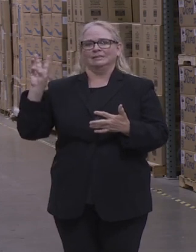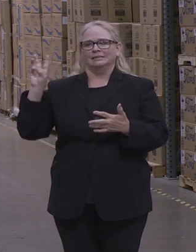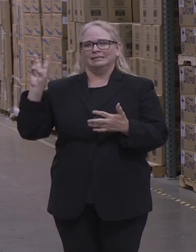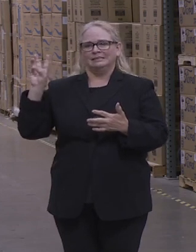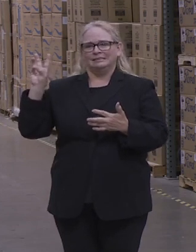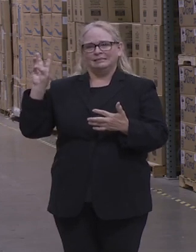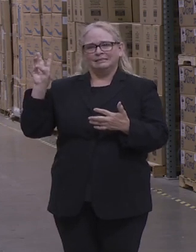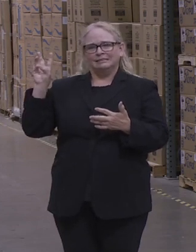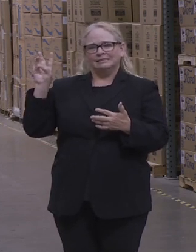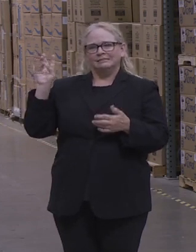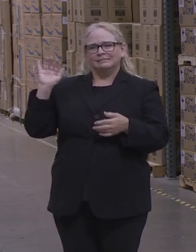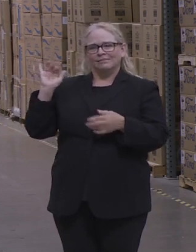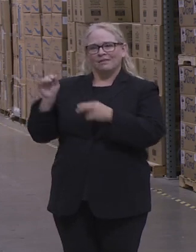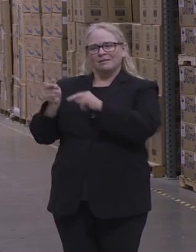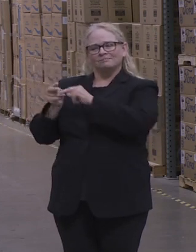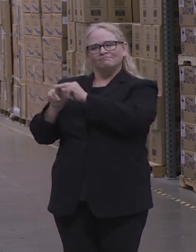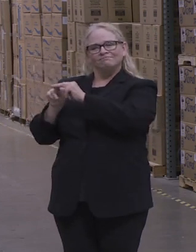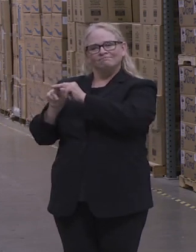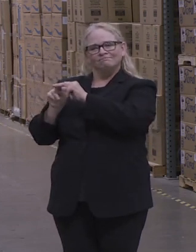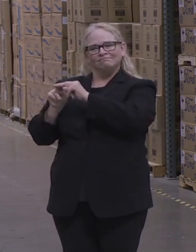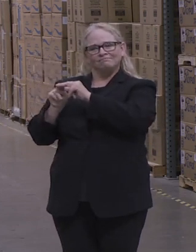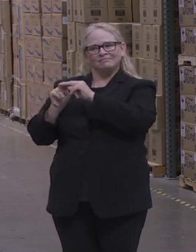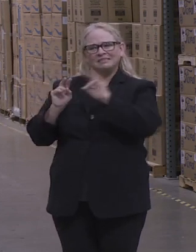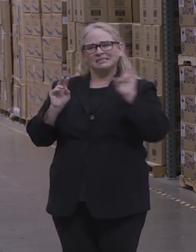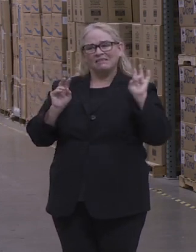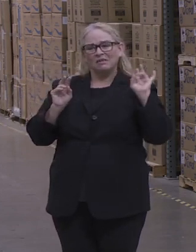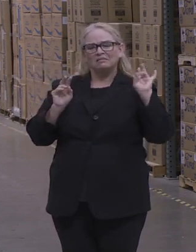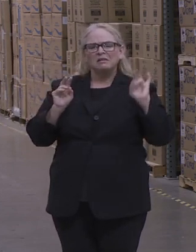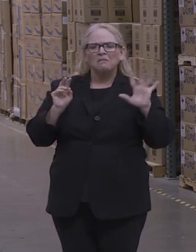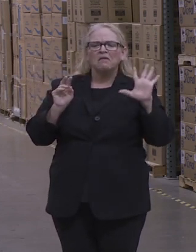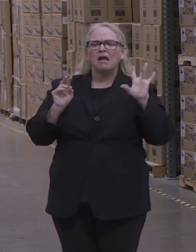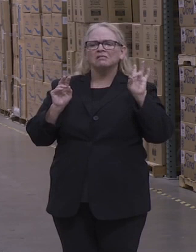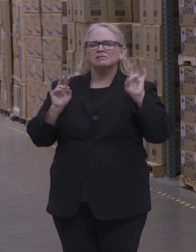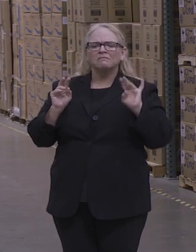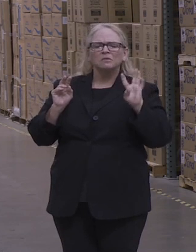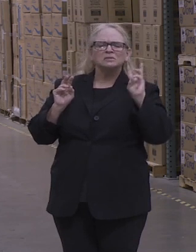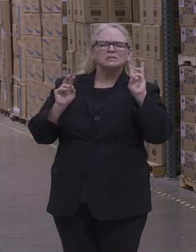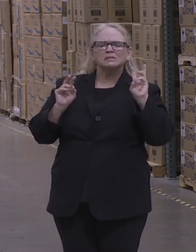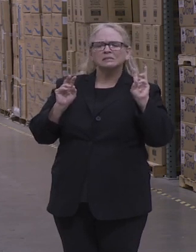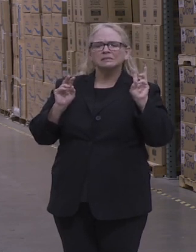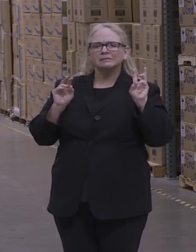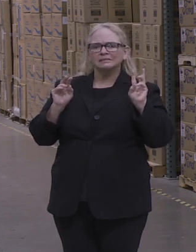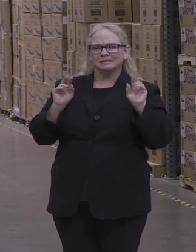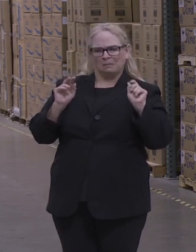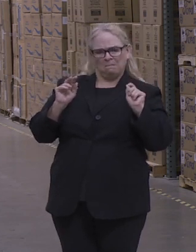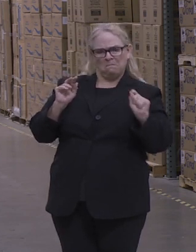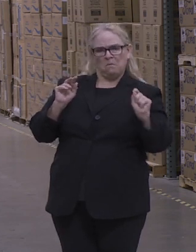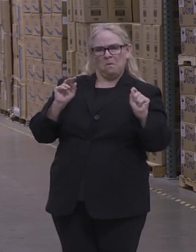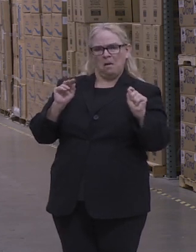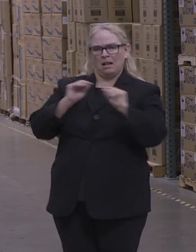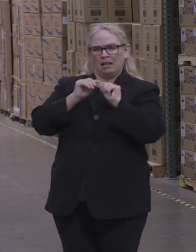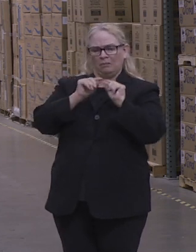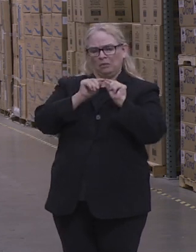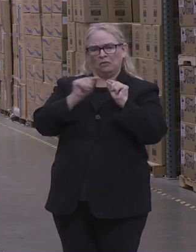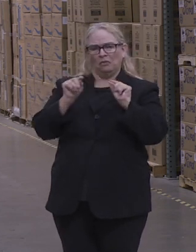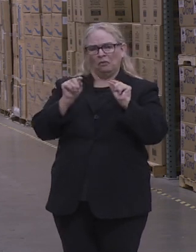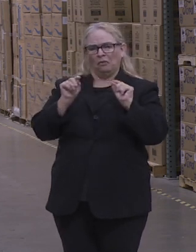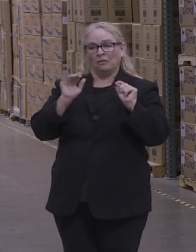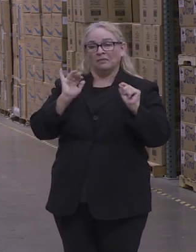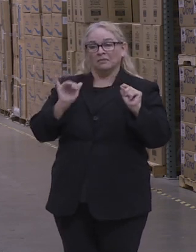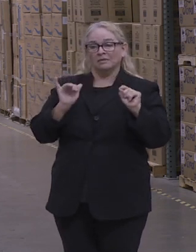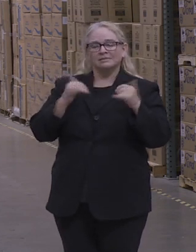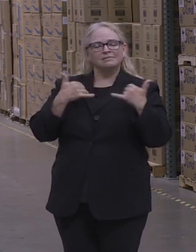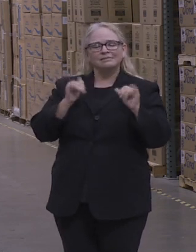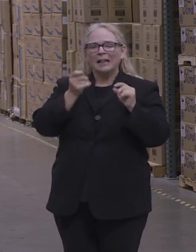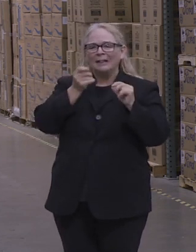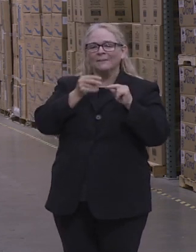some concern. Each decimal point represents what I would argue is a significant increase in that positivity rate.